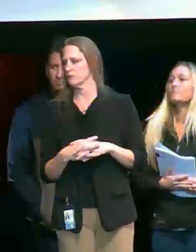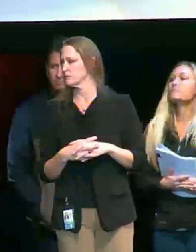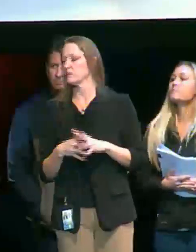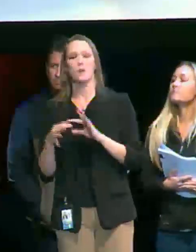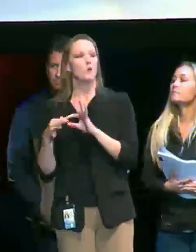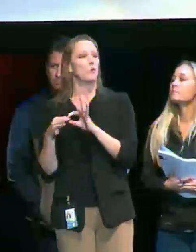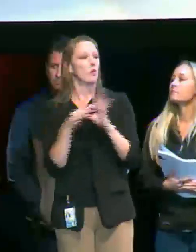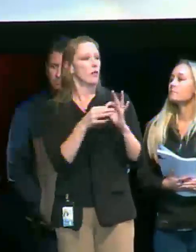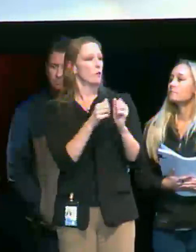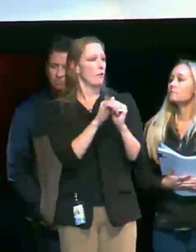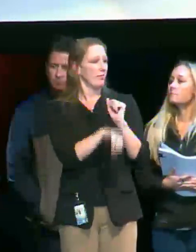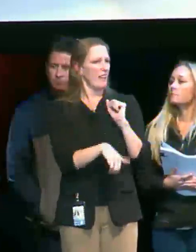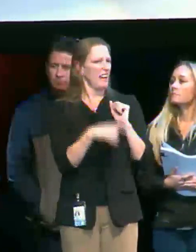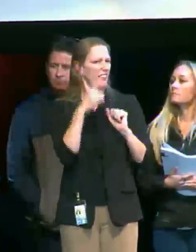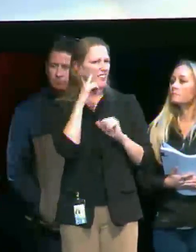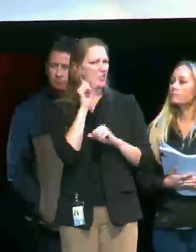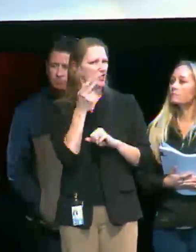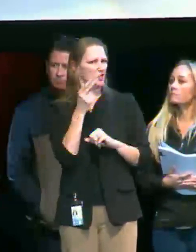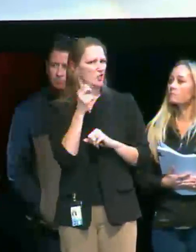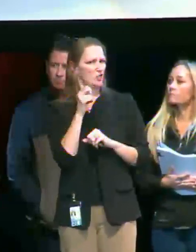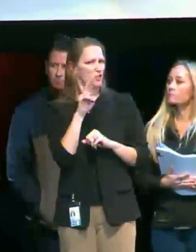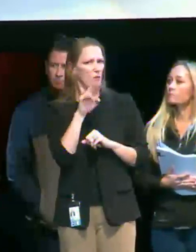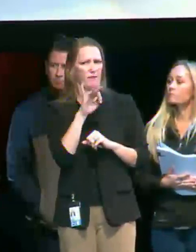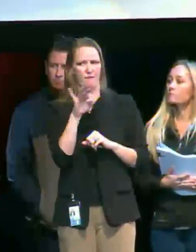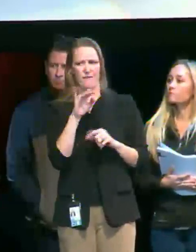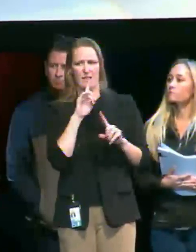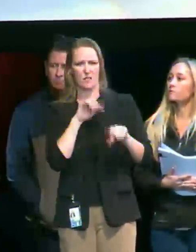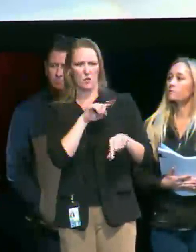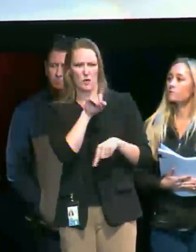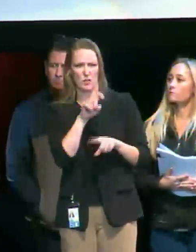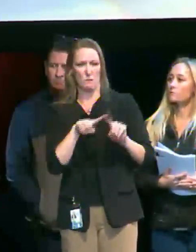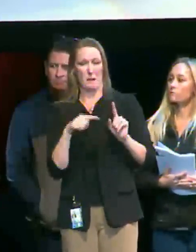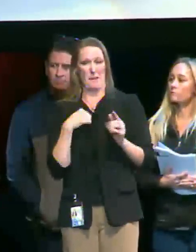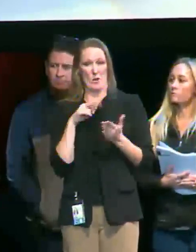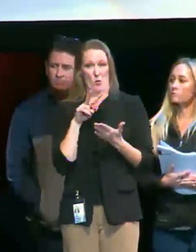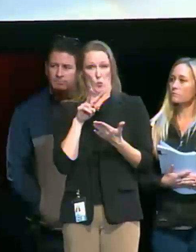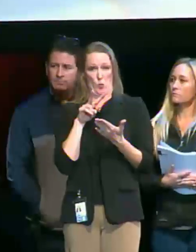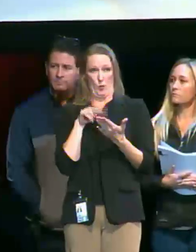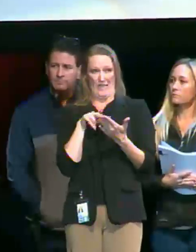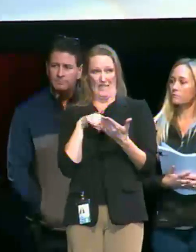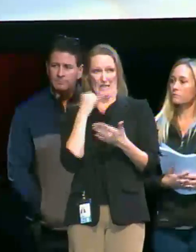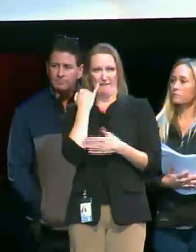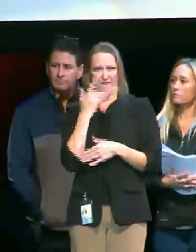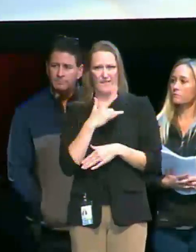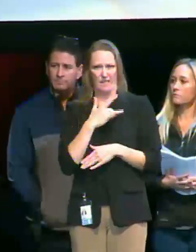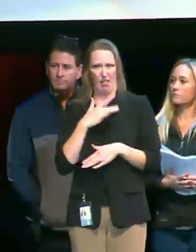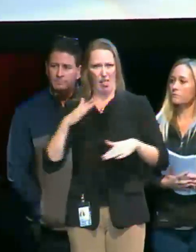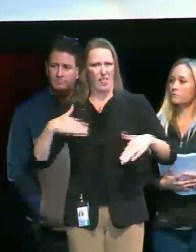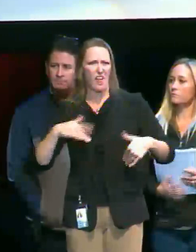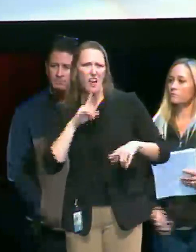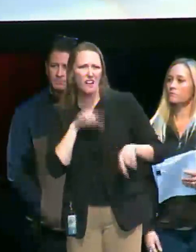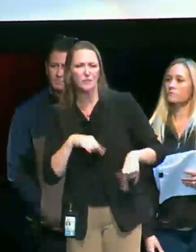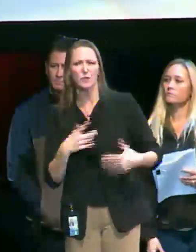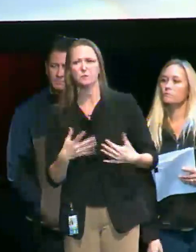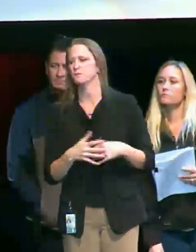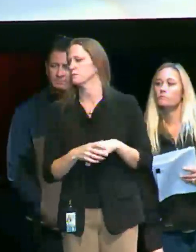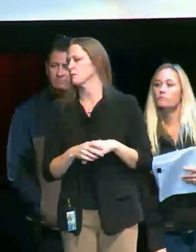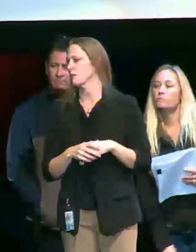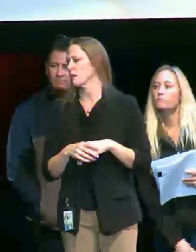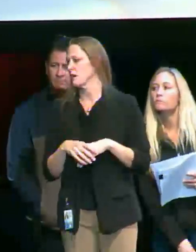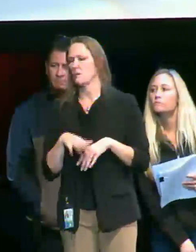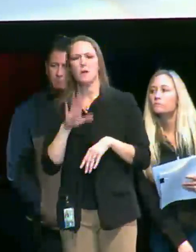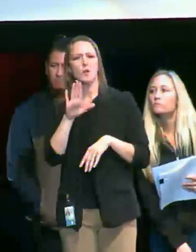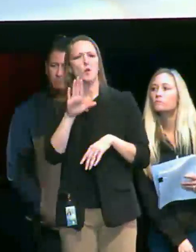Related to that, so I believe the sheriff has answered the question, but I'm going to read it in case you don't feel that it was we haven't hit on all of this, that